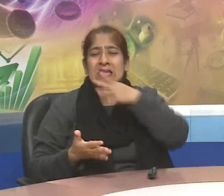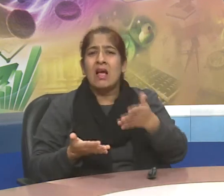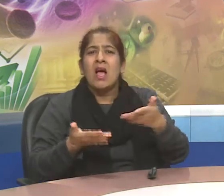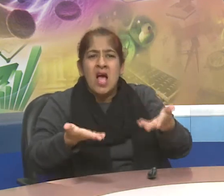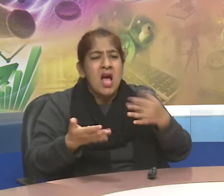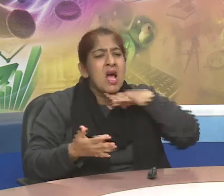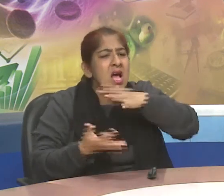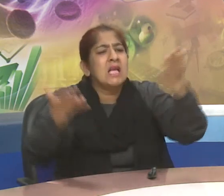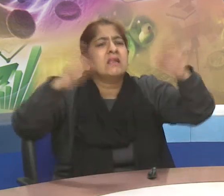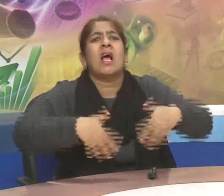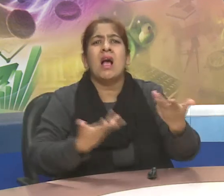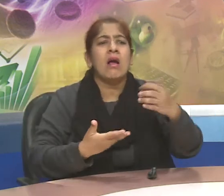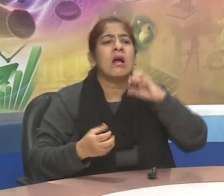land pollution?